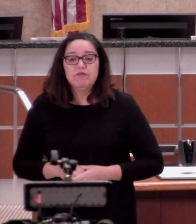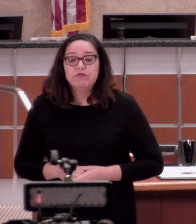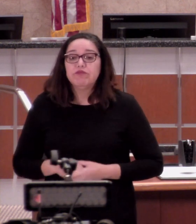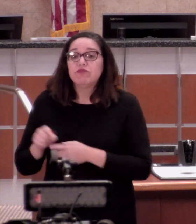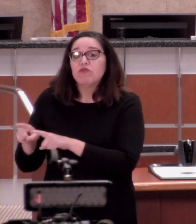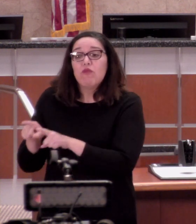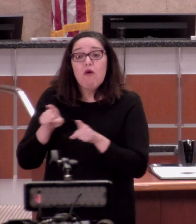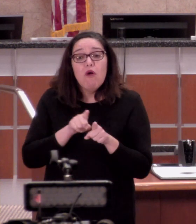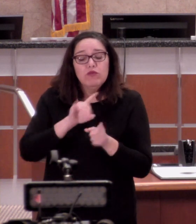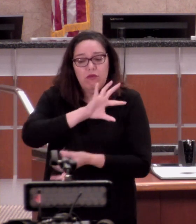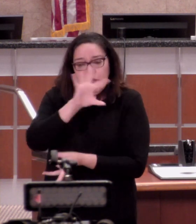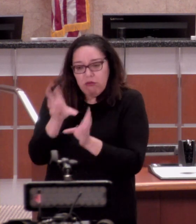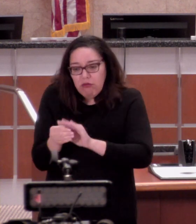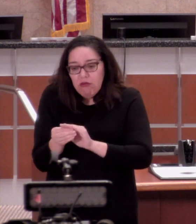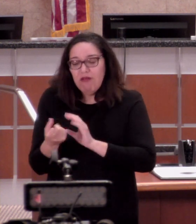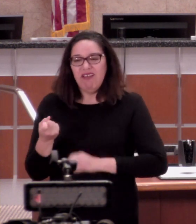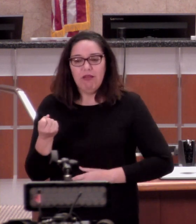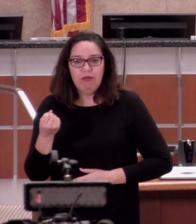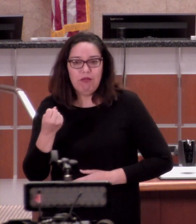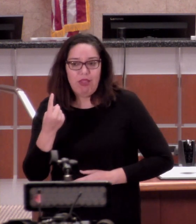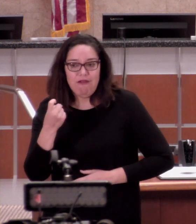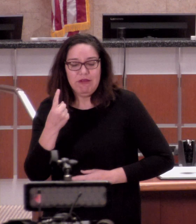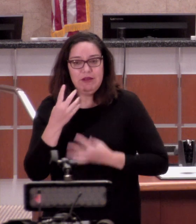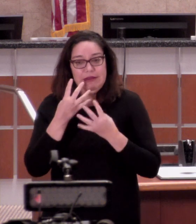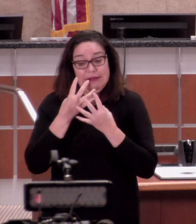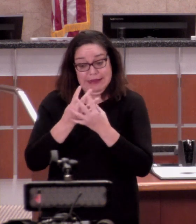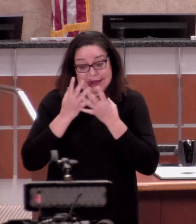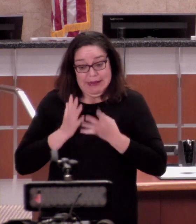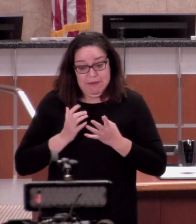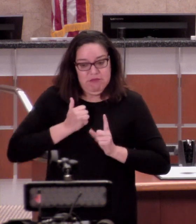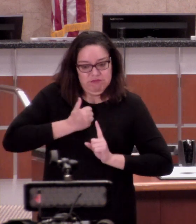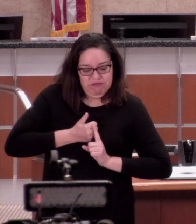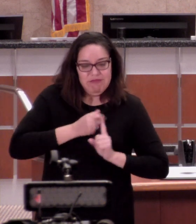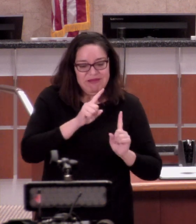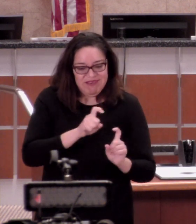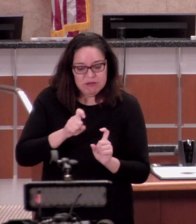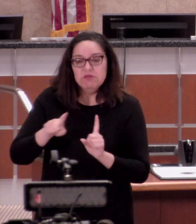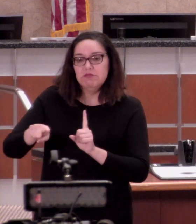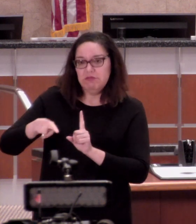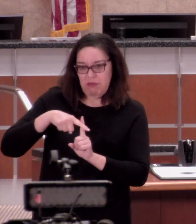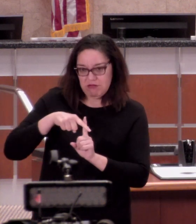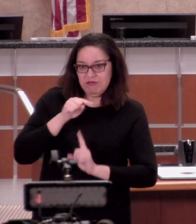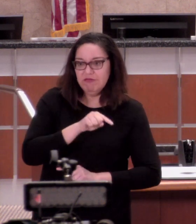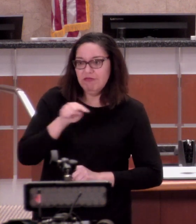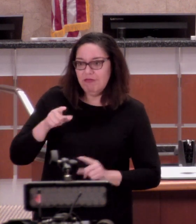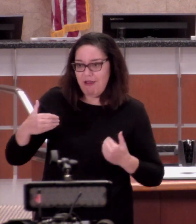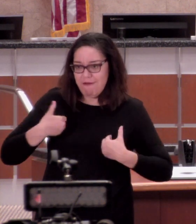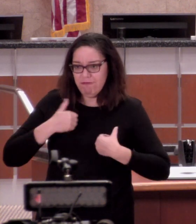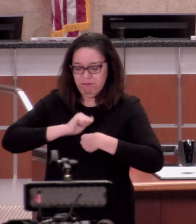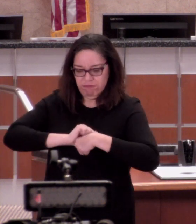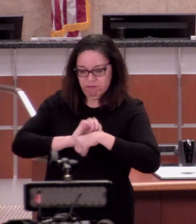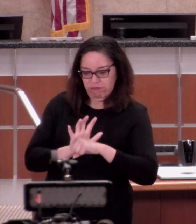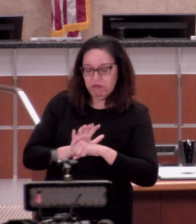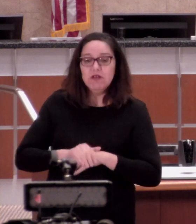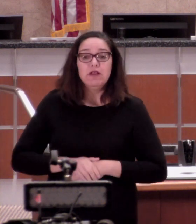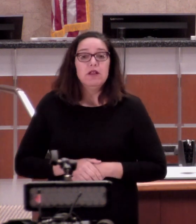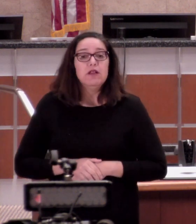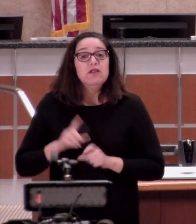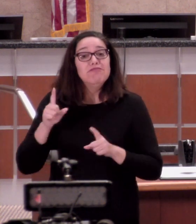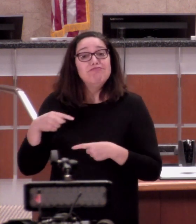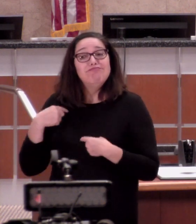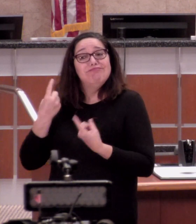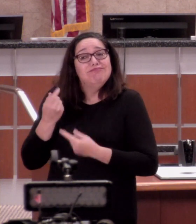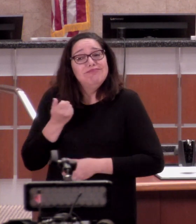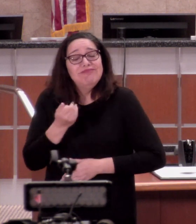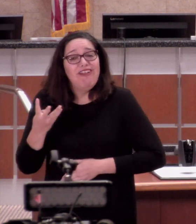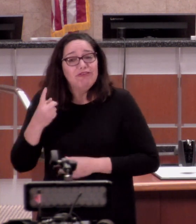also have a total of 11 inmates who have tested positive. For the past several months, this is very important for everyone to